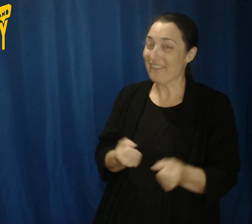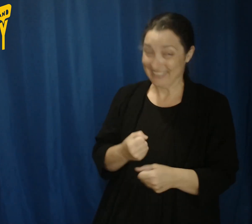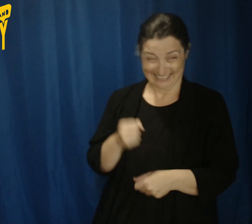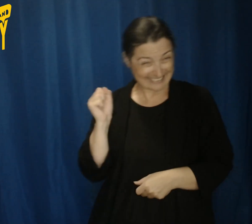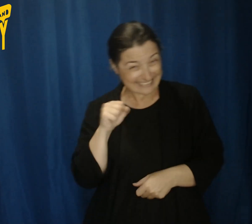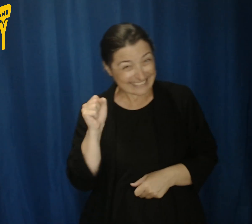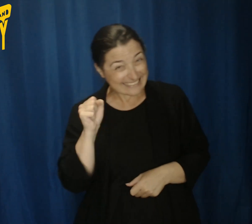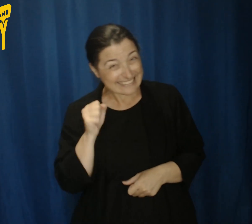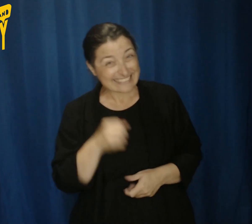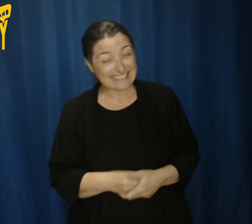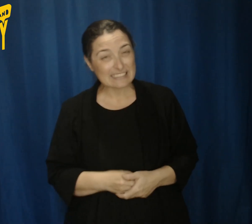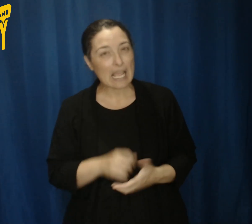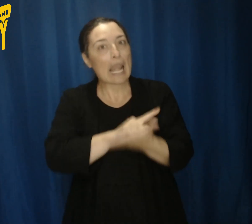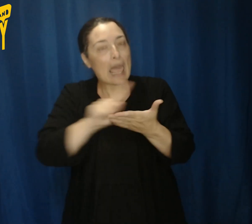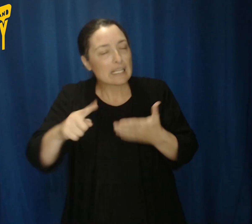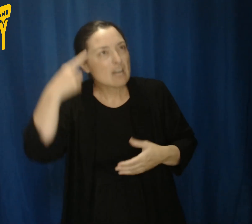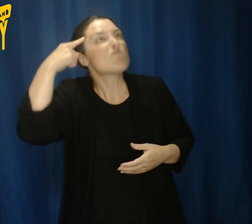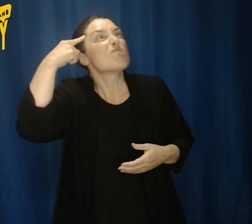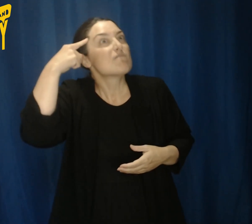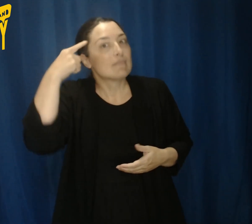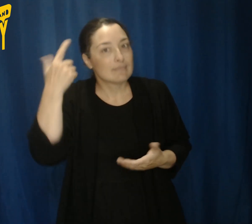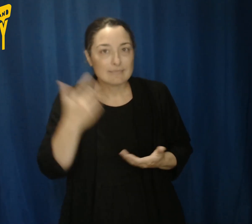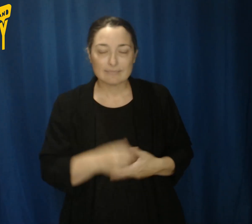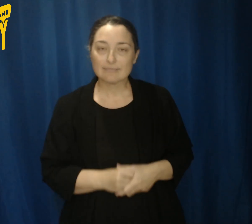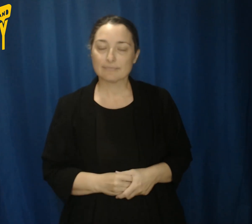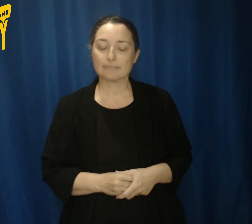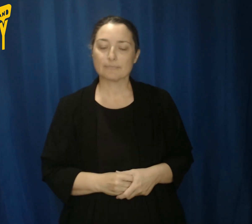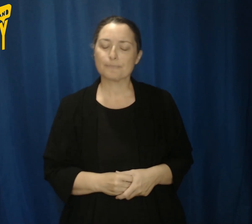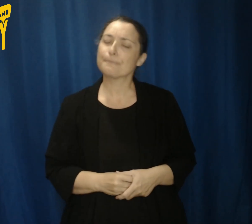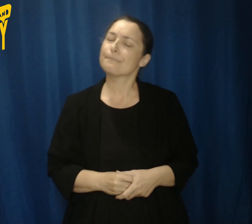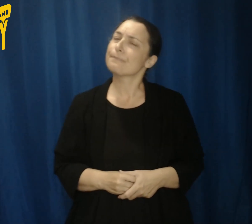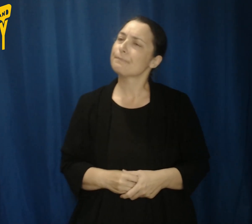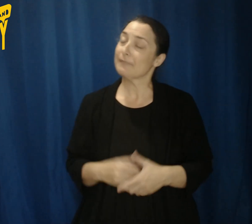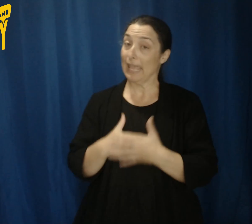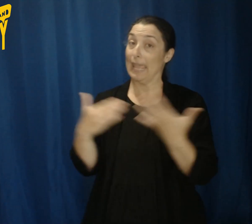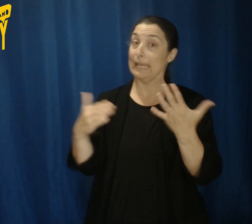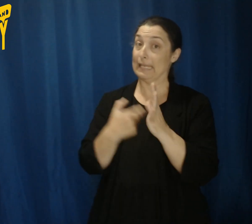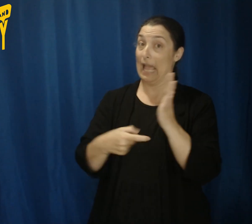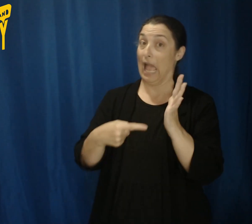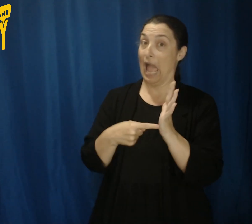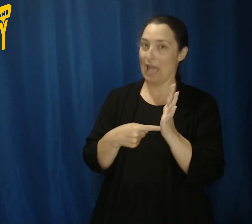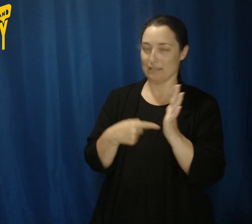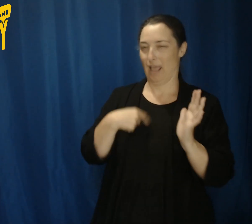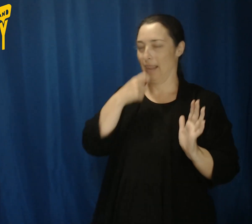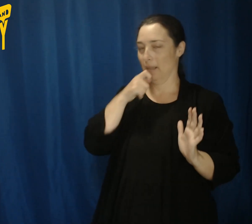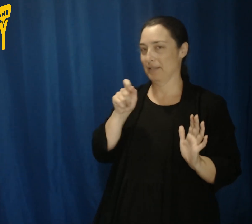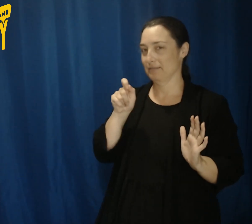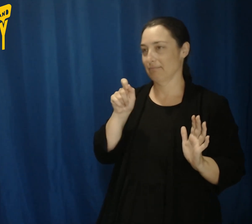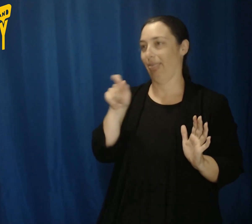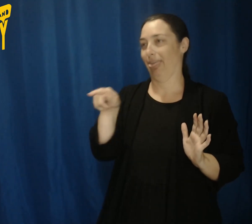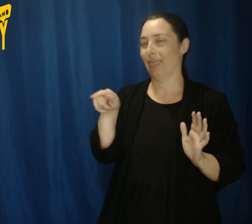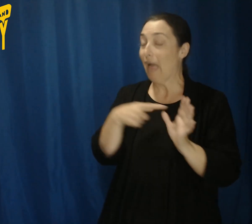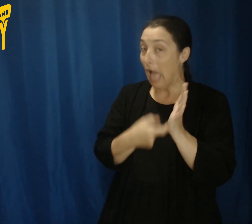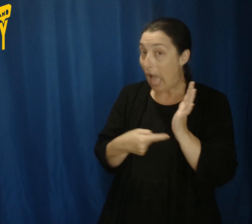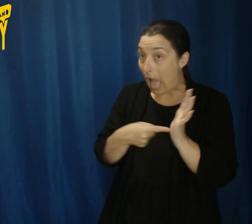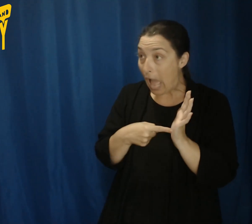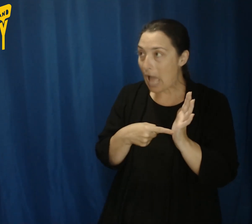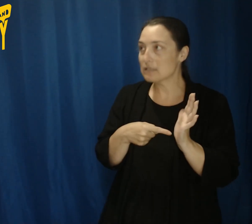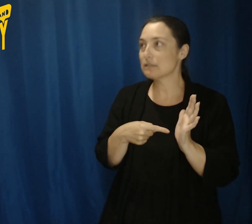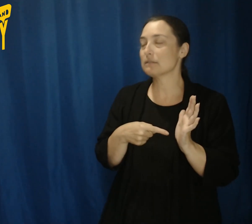it's something to think about later. Are there any pieces of art, I'm putting you on the spot now, but are there any pieces of art, it could